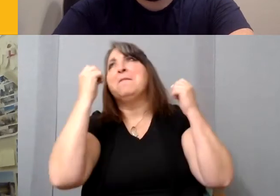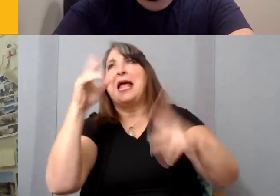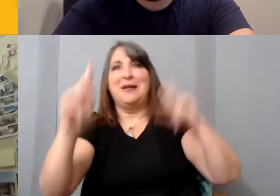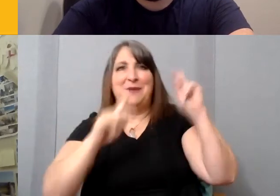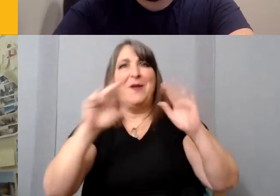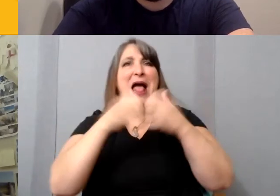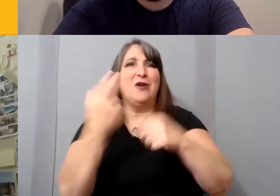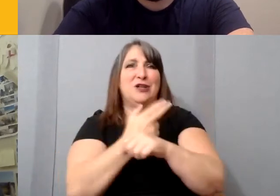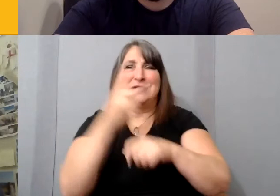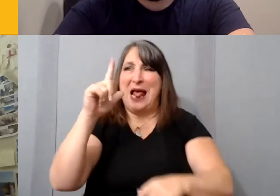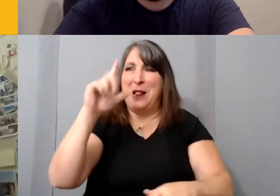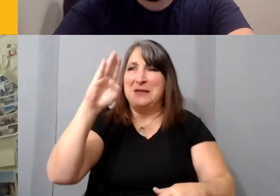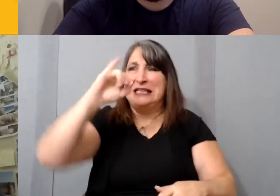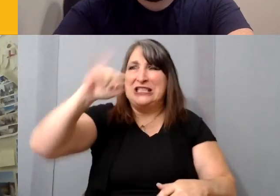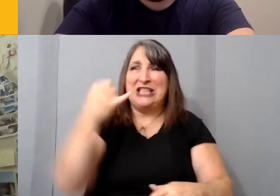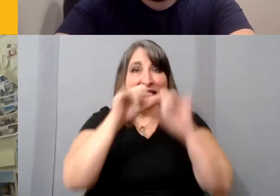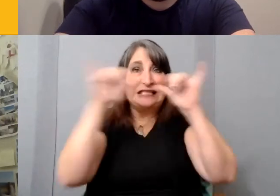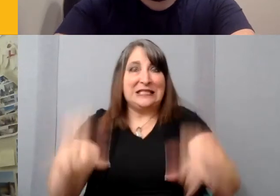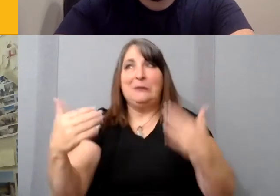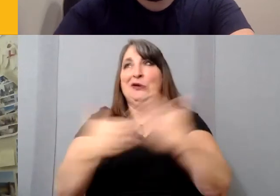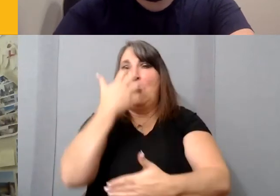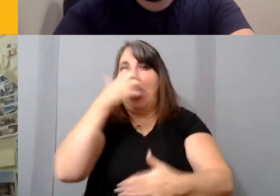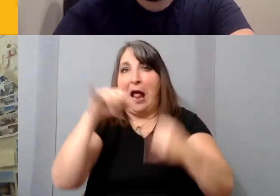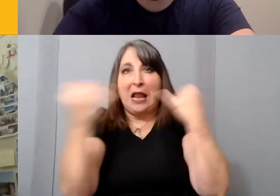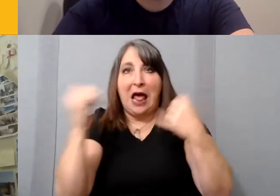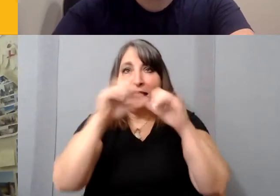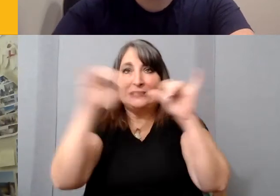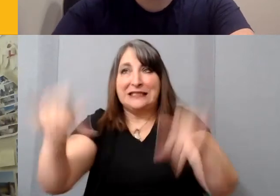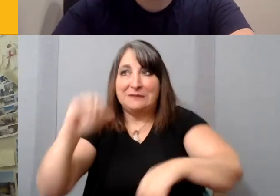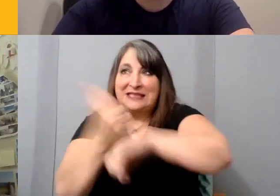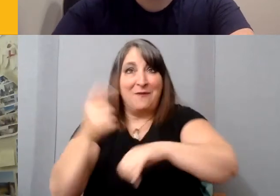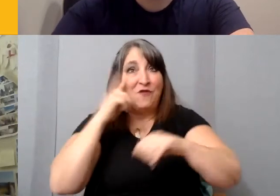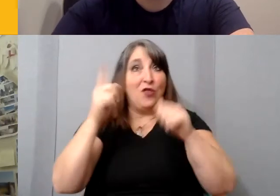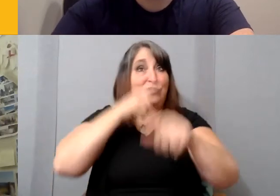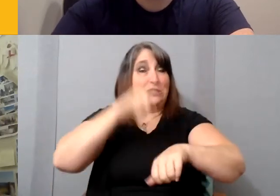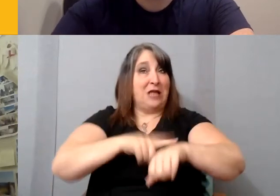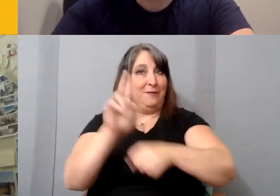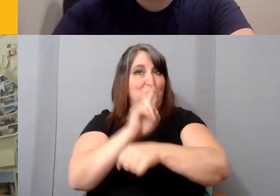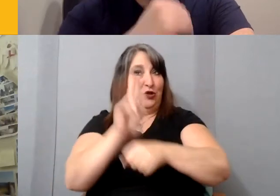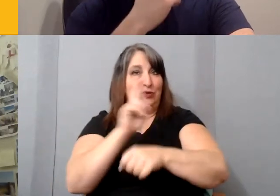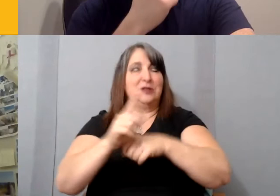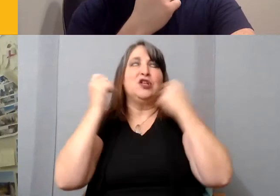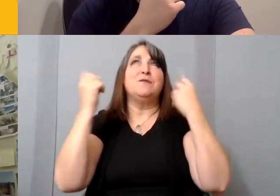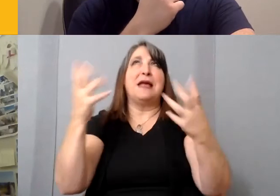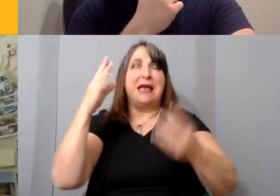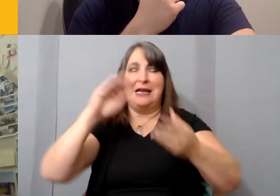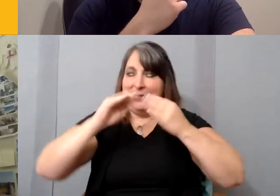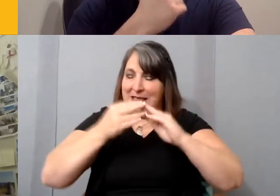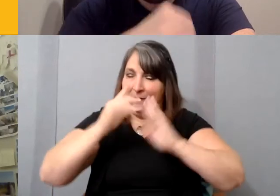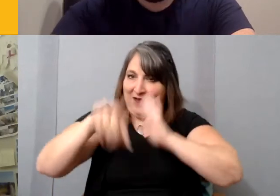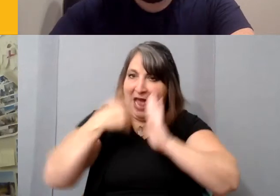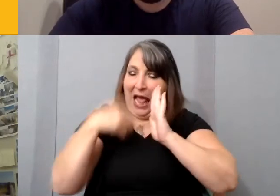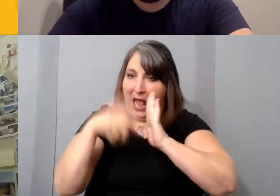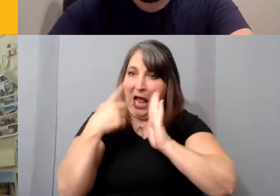LBJ system, lots of people on using this new hotline system that we're putting into place for the first time. Huge number of hours and